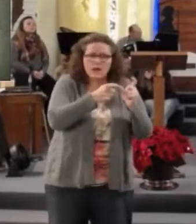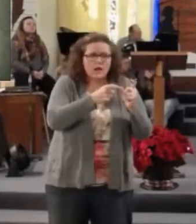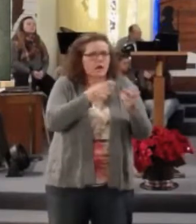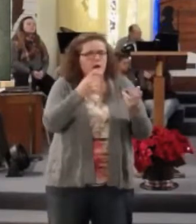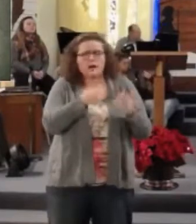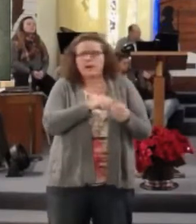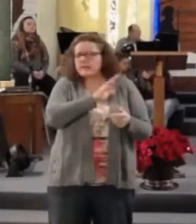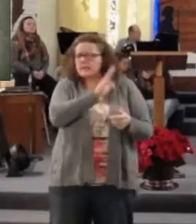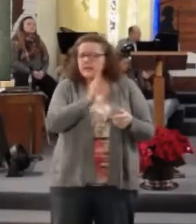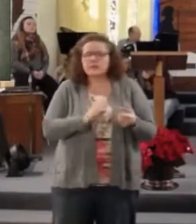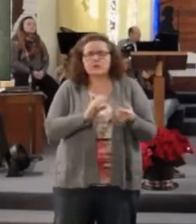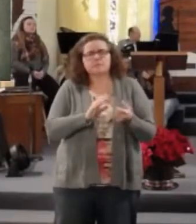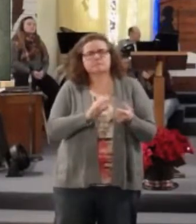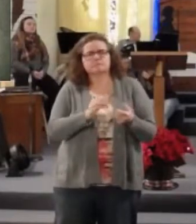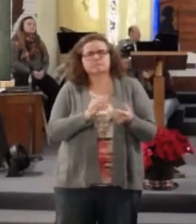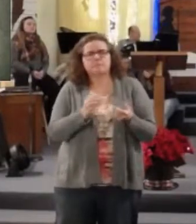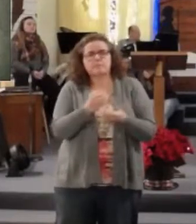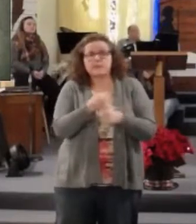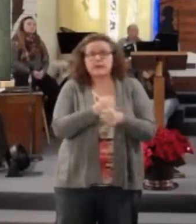four.